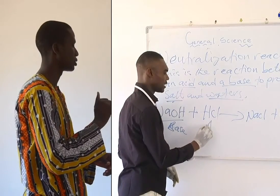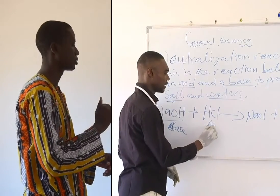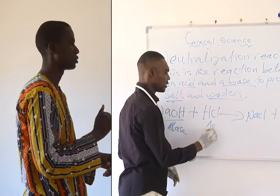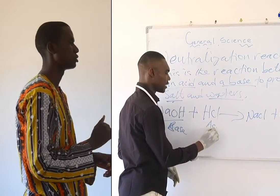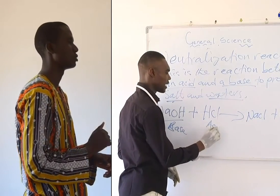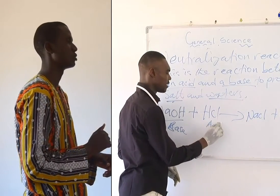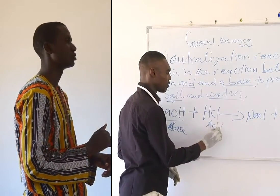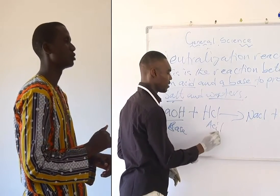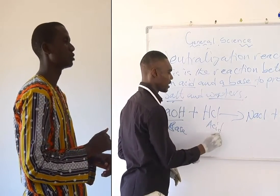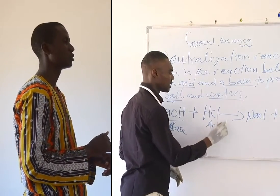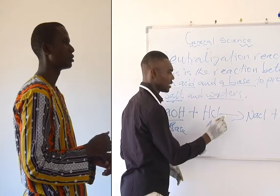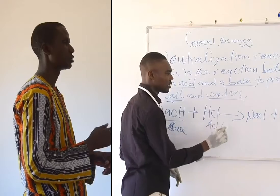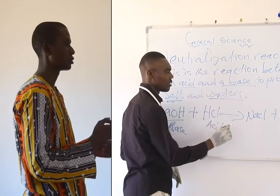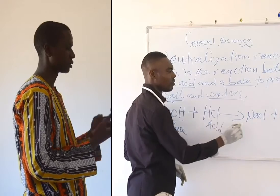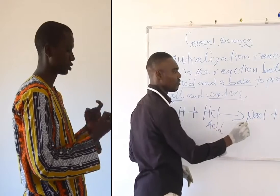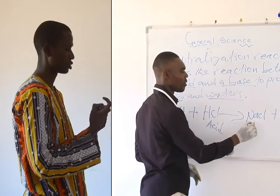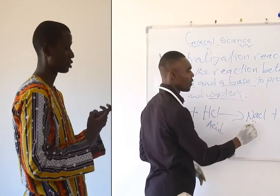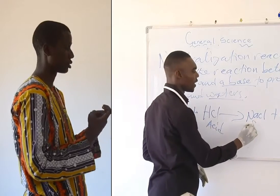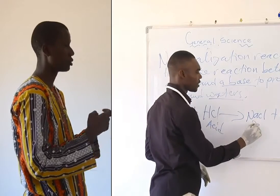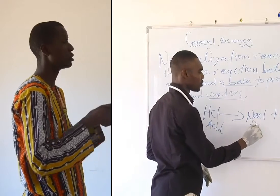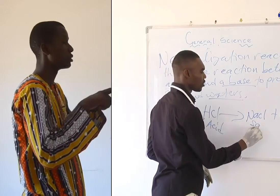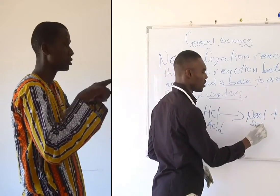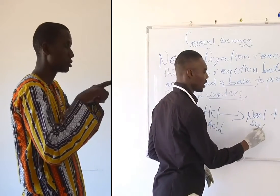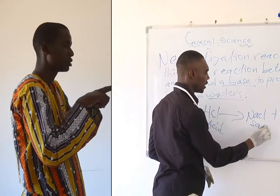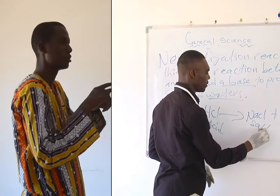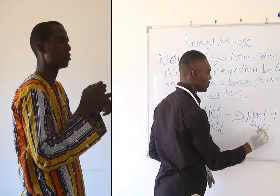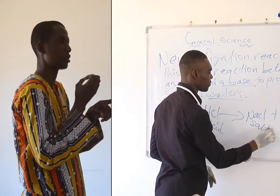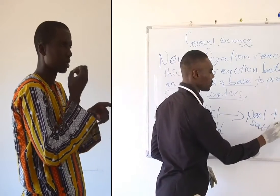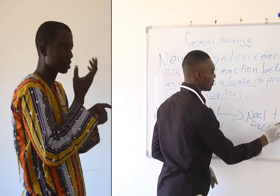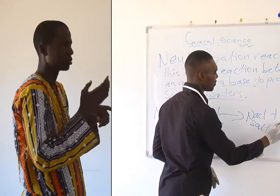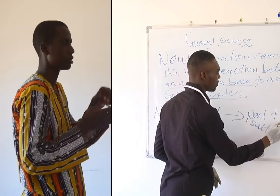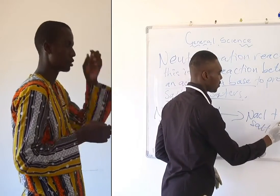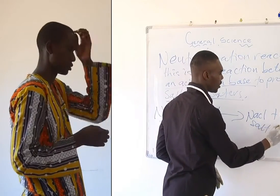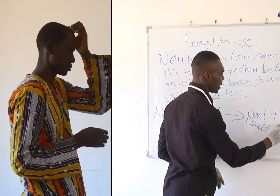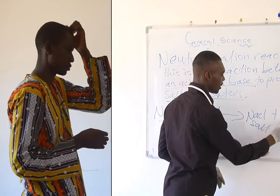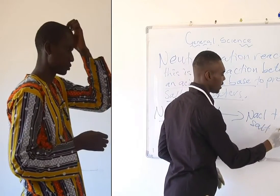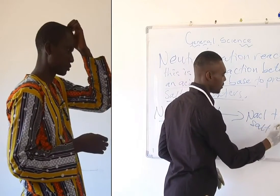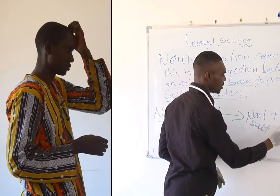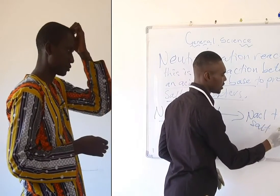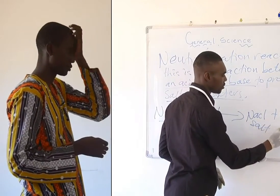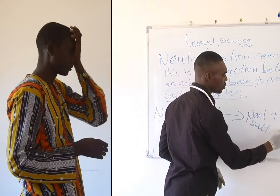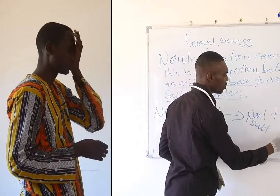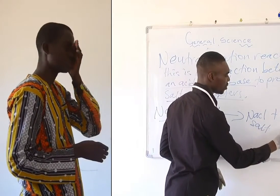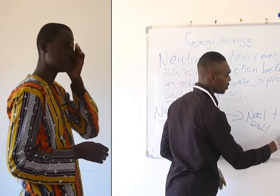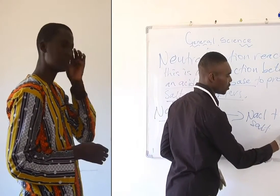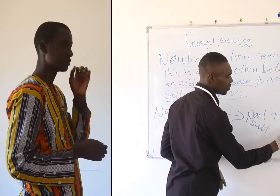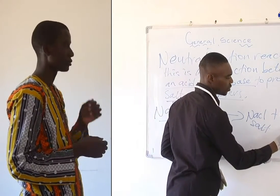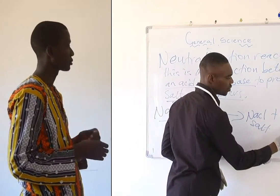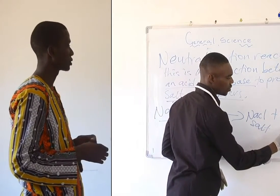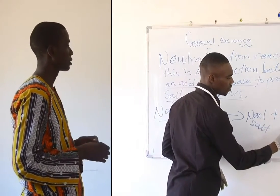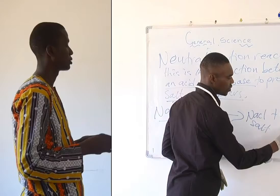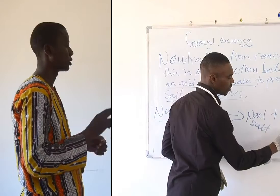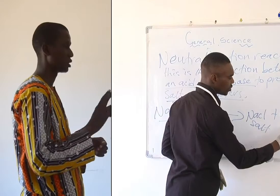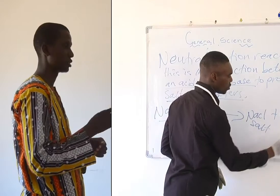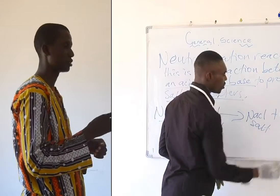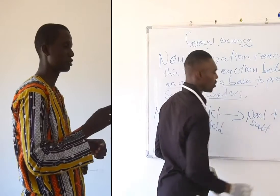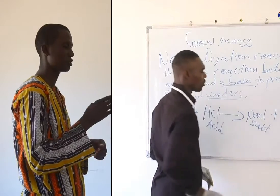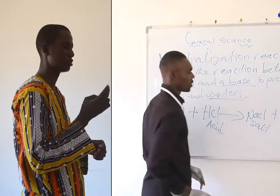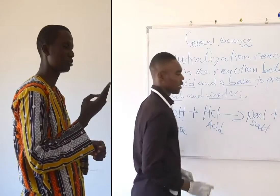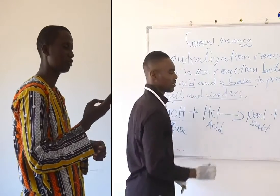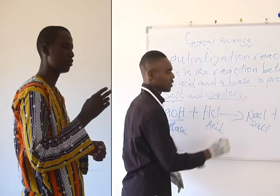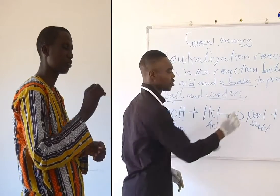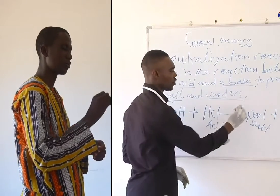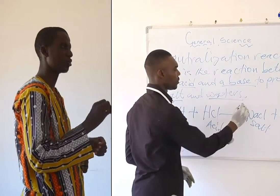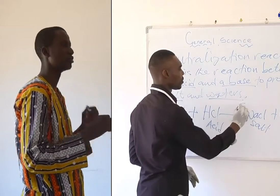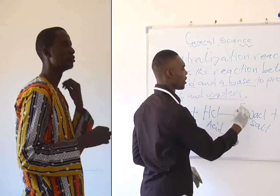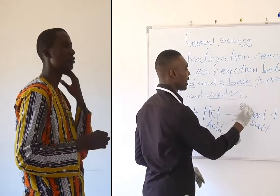an acid that is hydrochloric acid, form what? Salt and water. Now this is H2O,